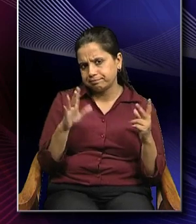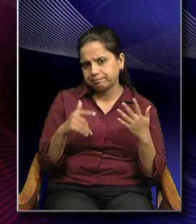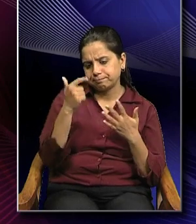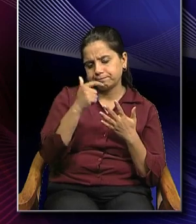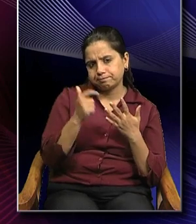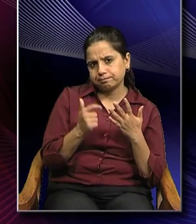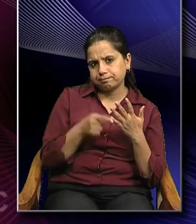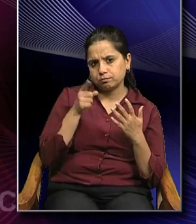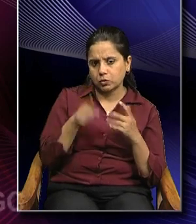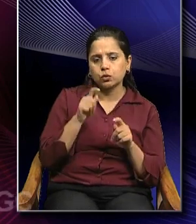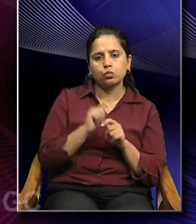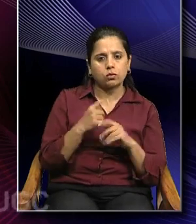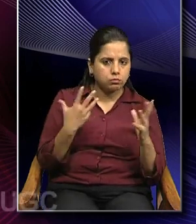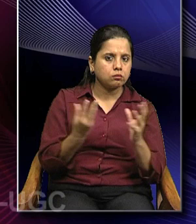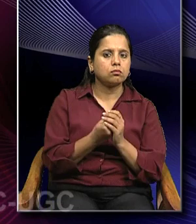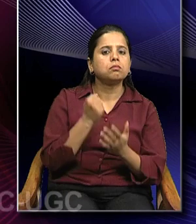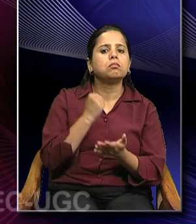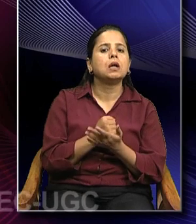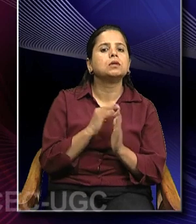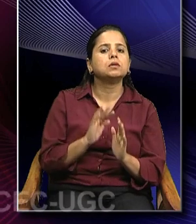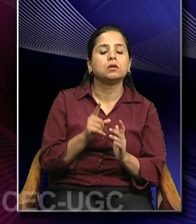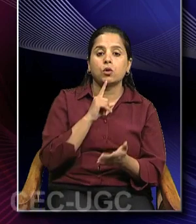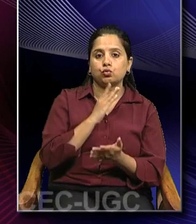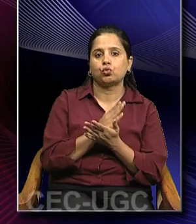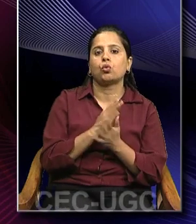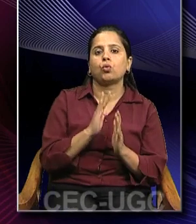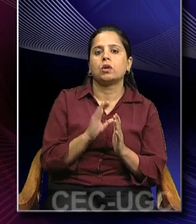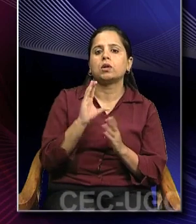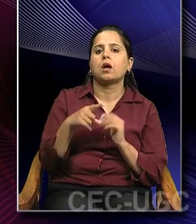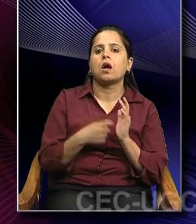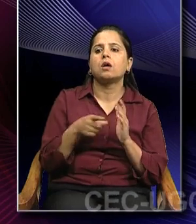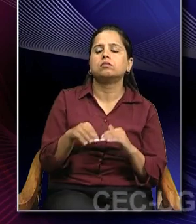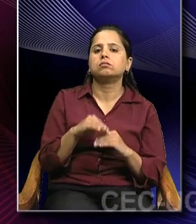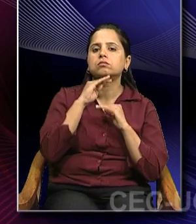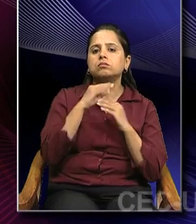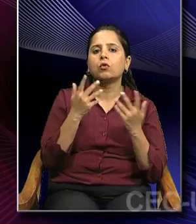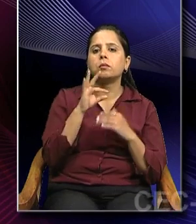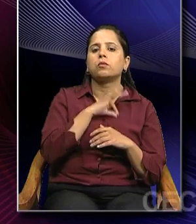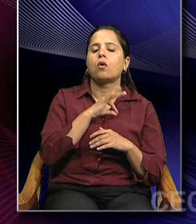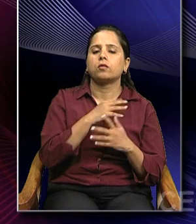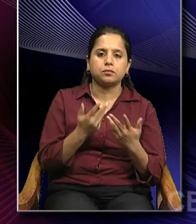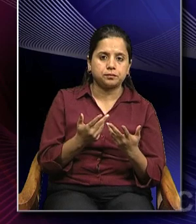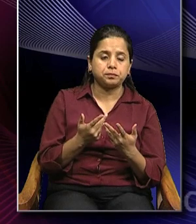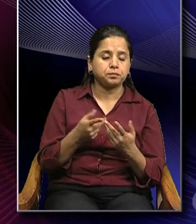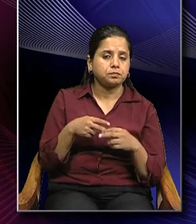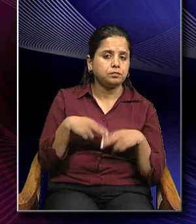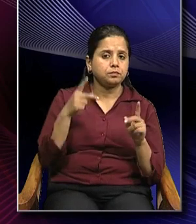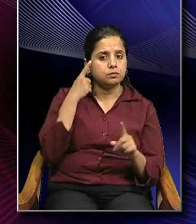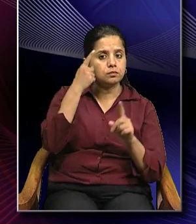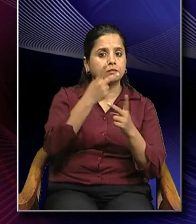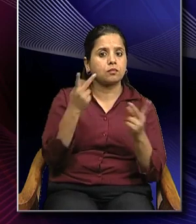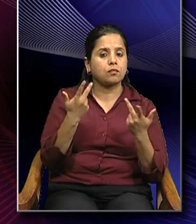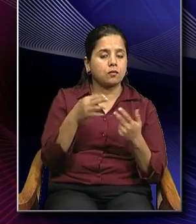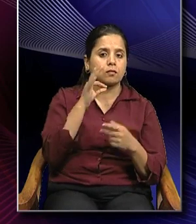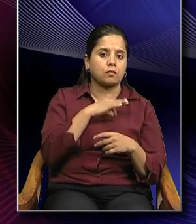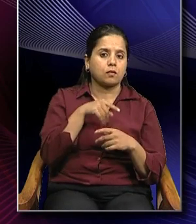that must work together to ensure what the customer satisfaction and profit. So, ultimate goal is profit through